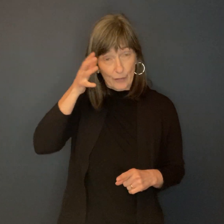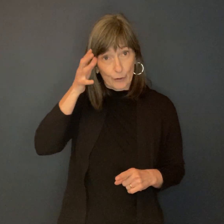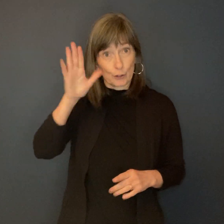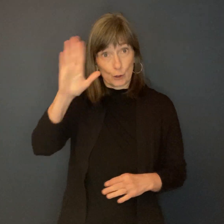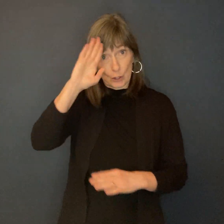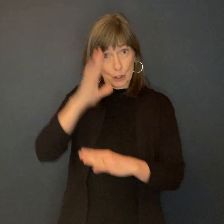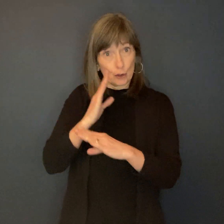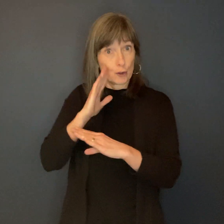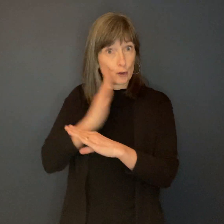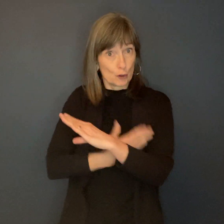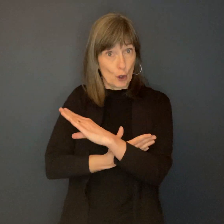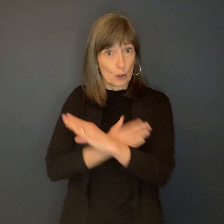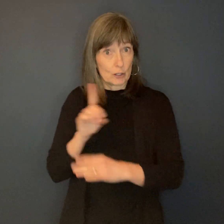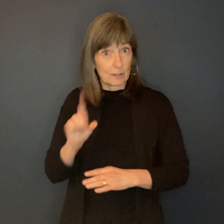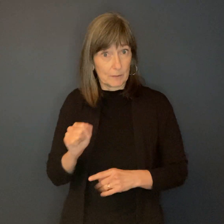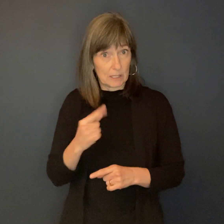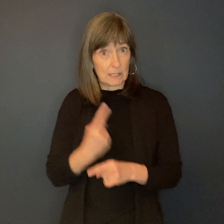Just wondering, Ray, did that